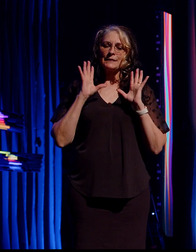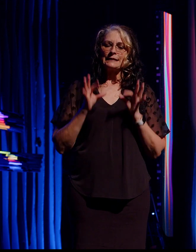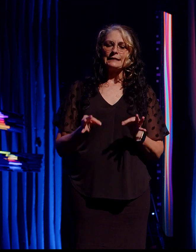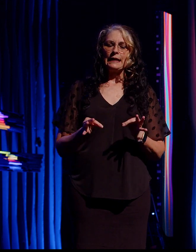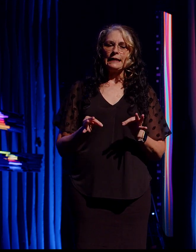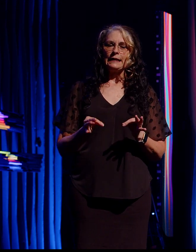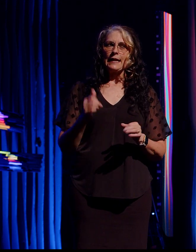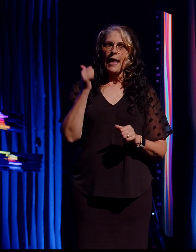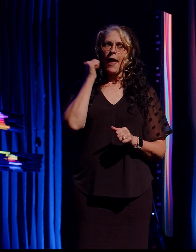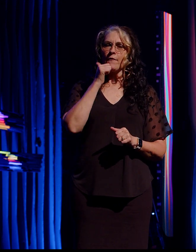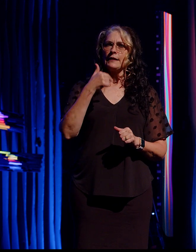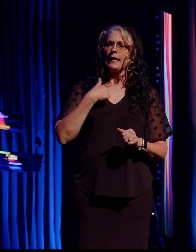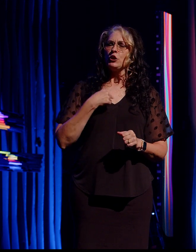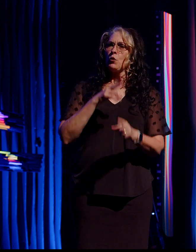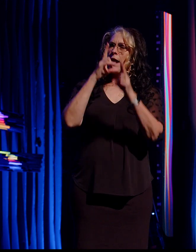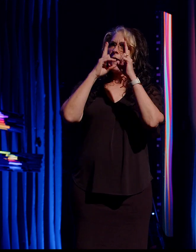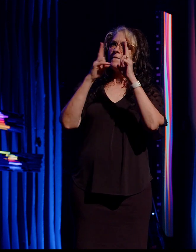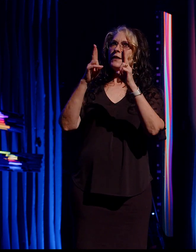every day.